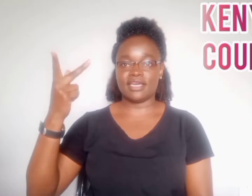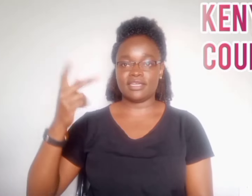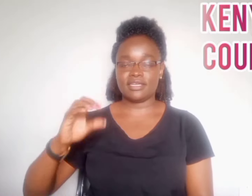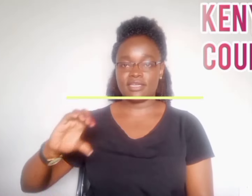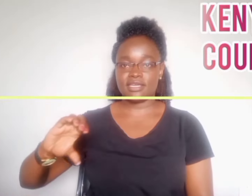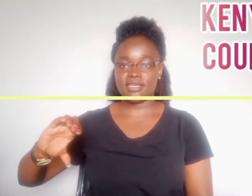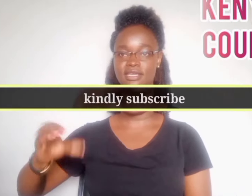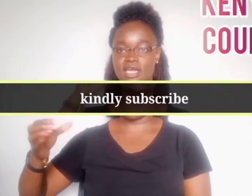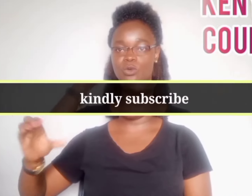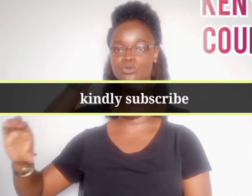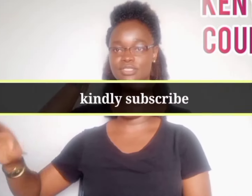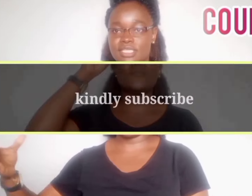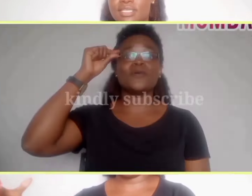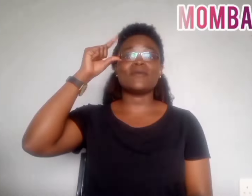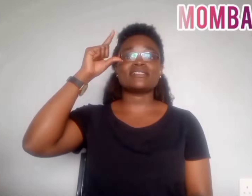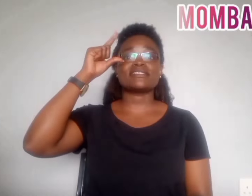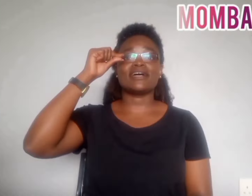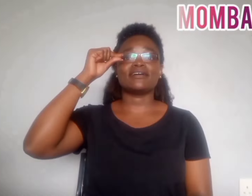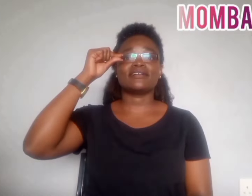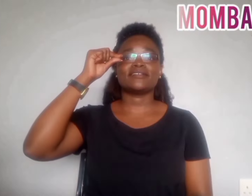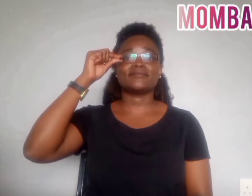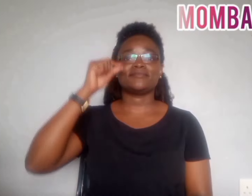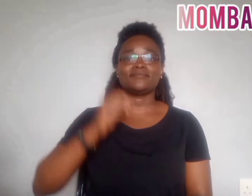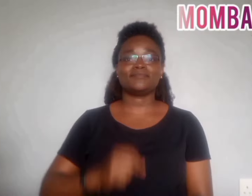Kenyan. County. Mombasa.